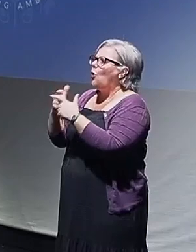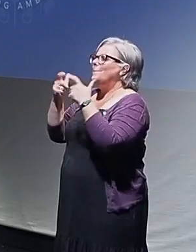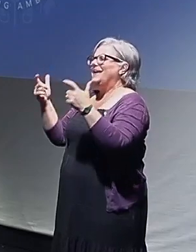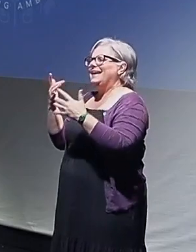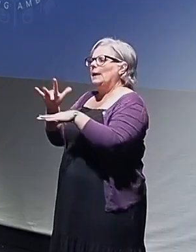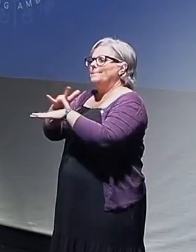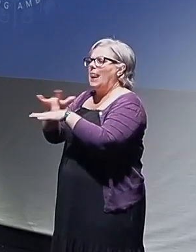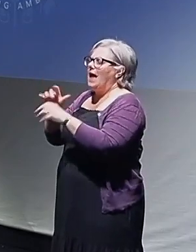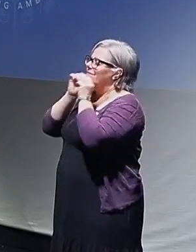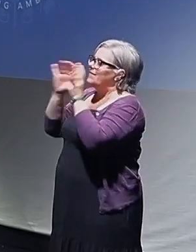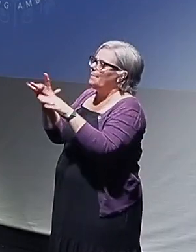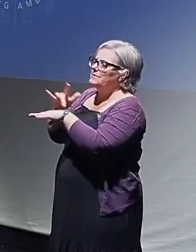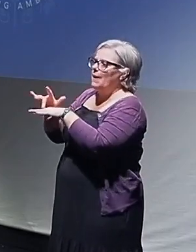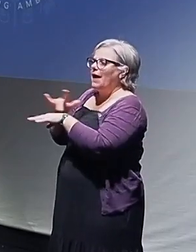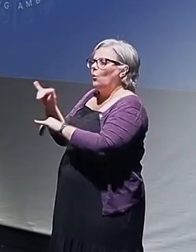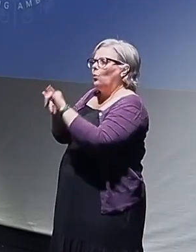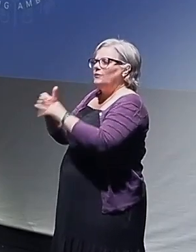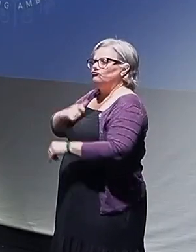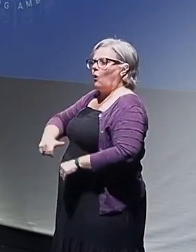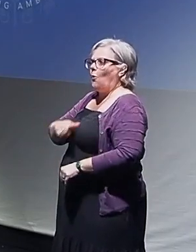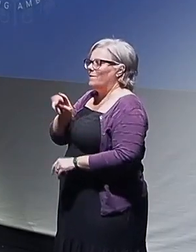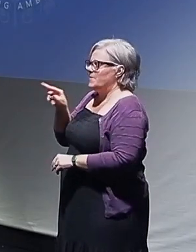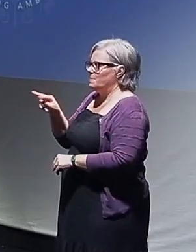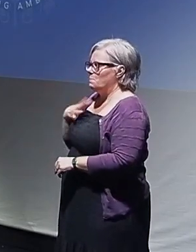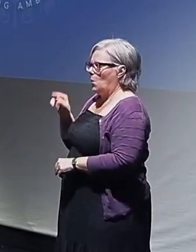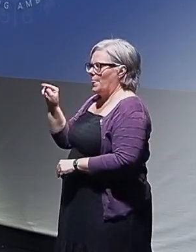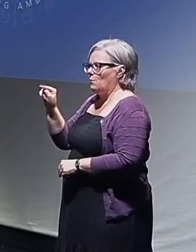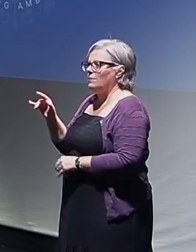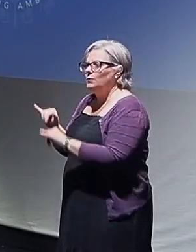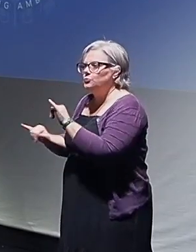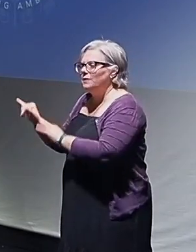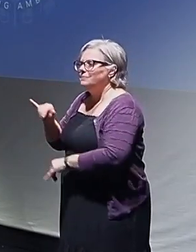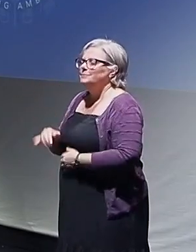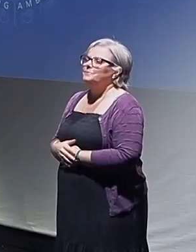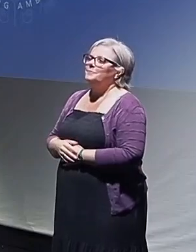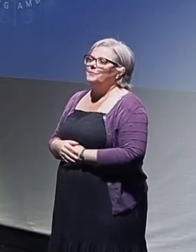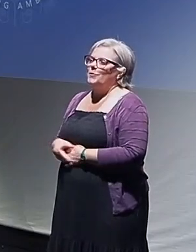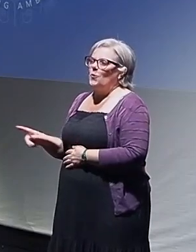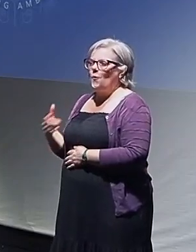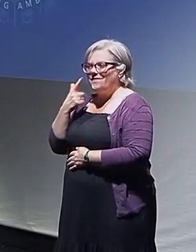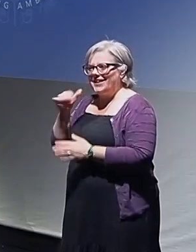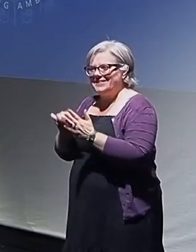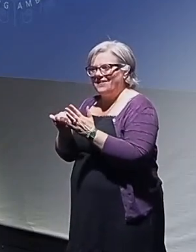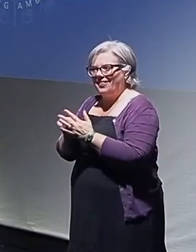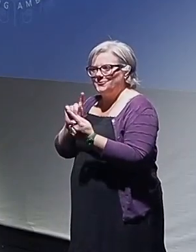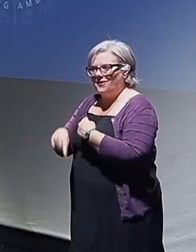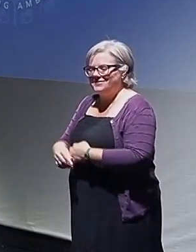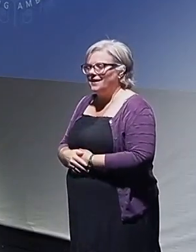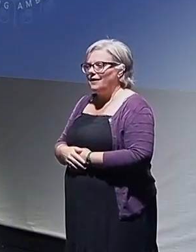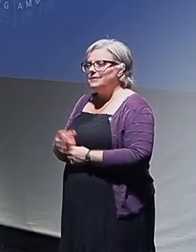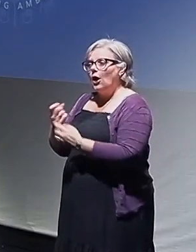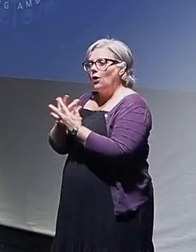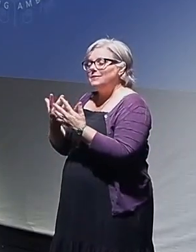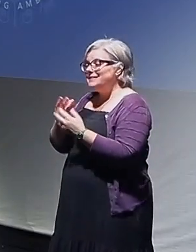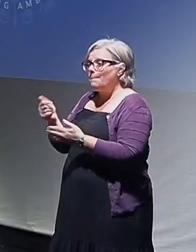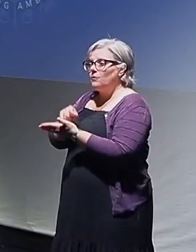plays, what are the roles you would really love to play? I find that really hard. There's roles that haven't been written